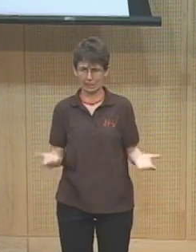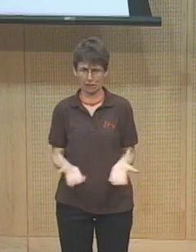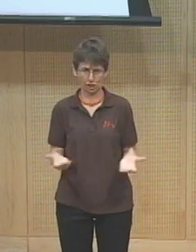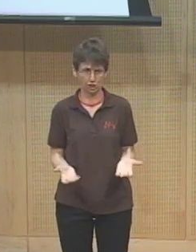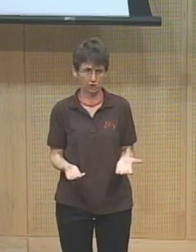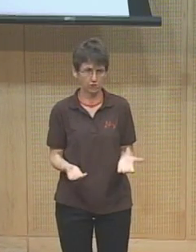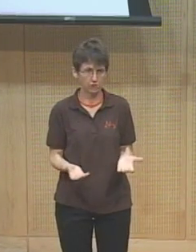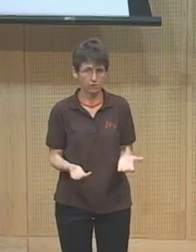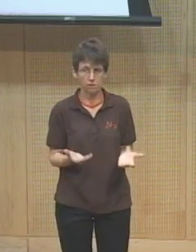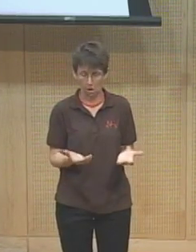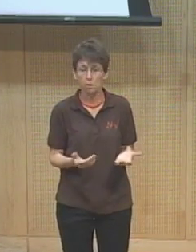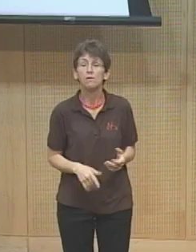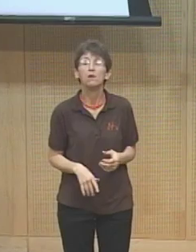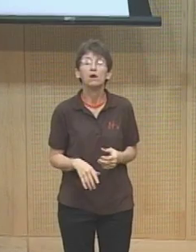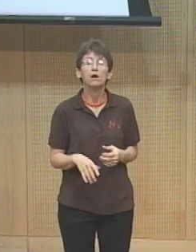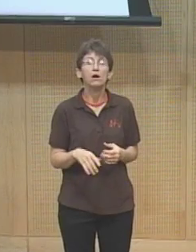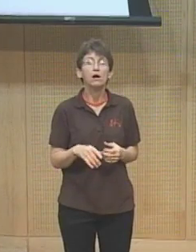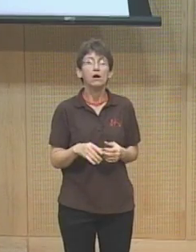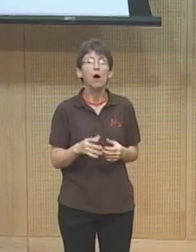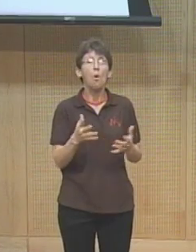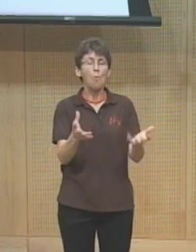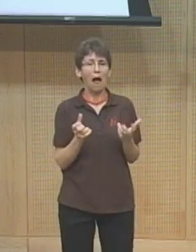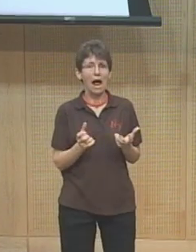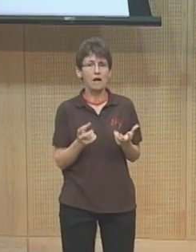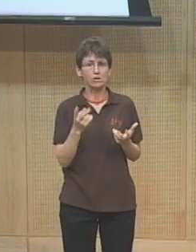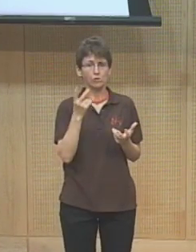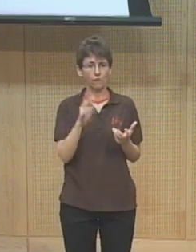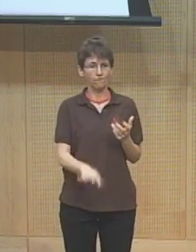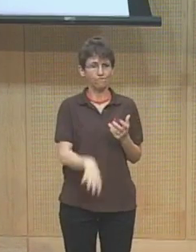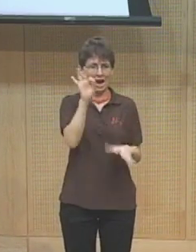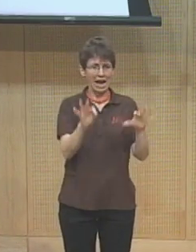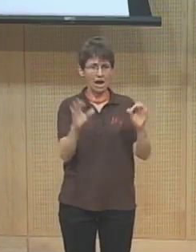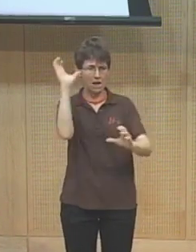culture, supportive of the Rochester School for the Deaf, and RIT.